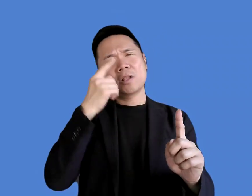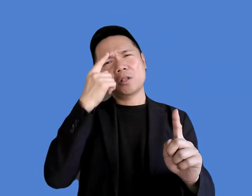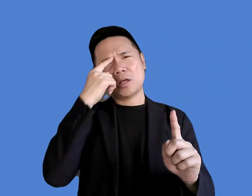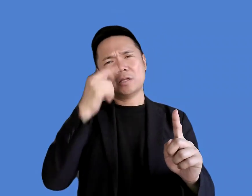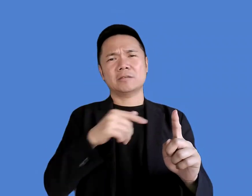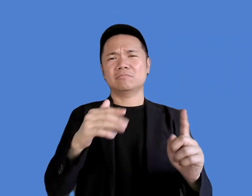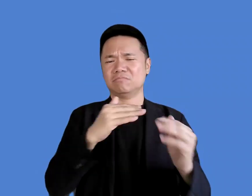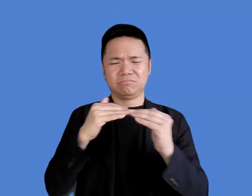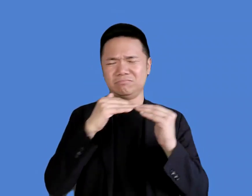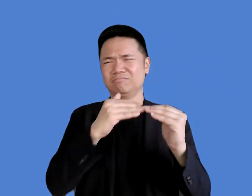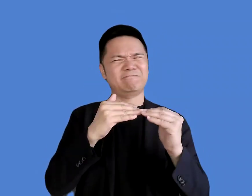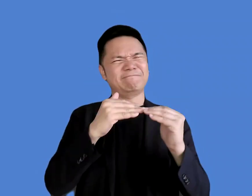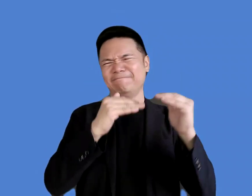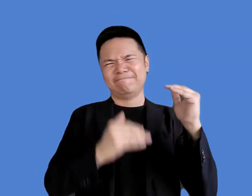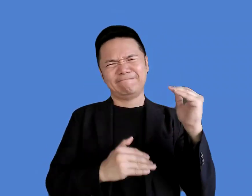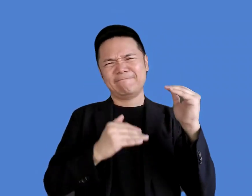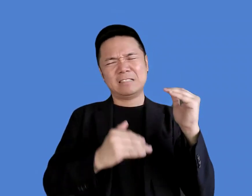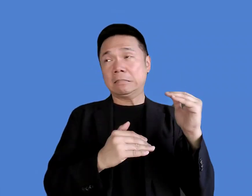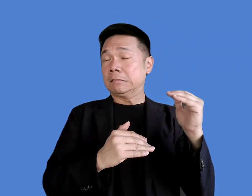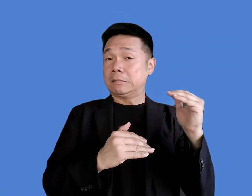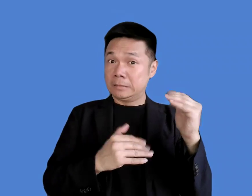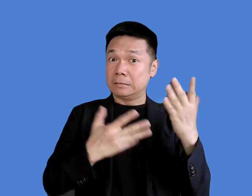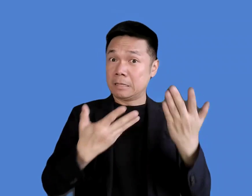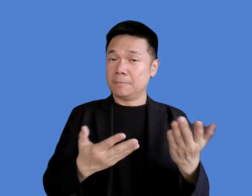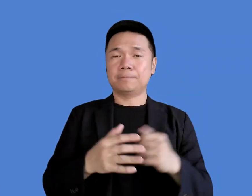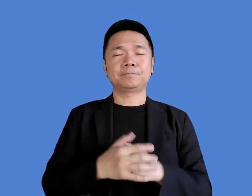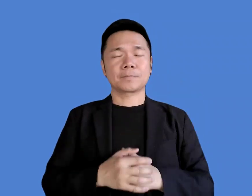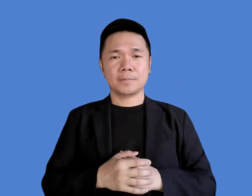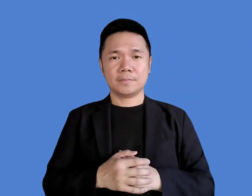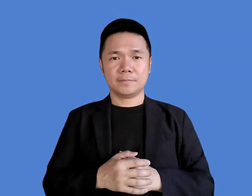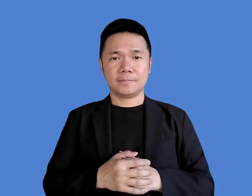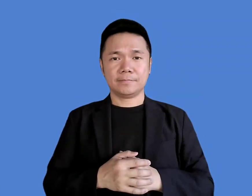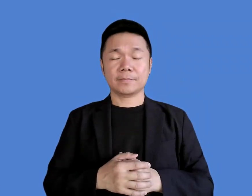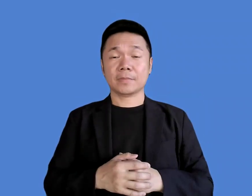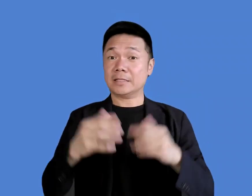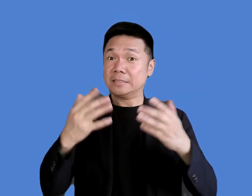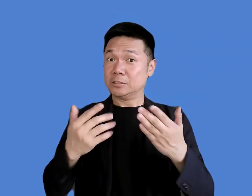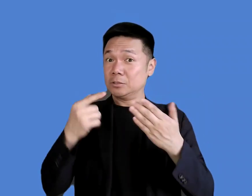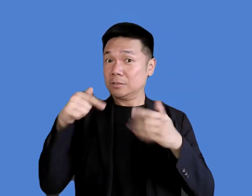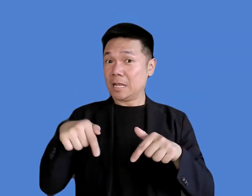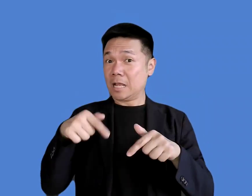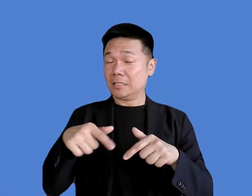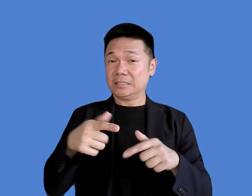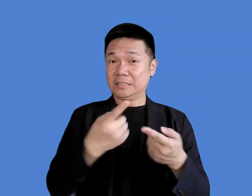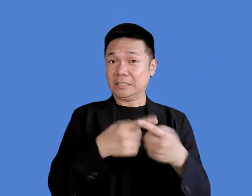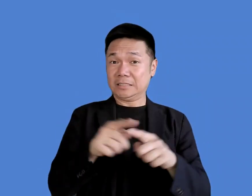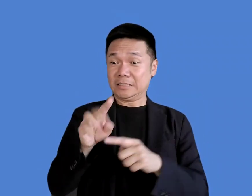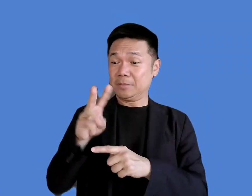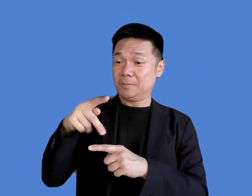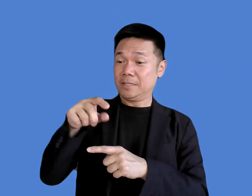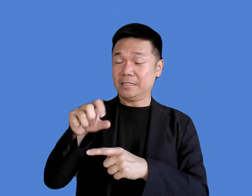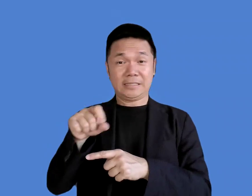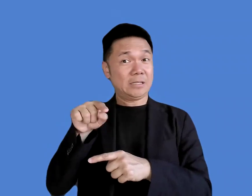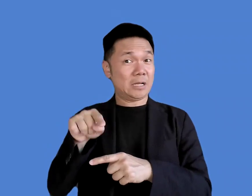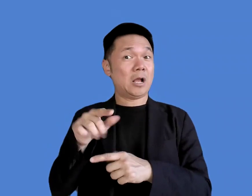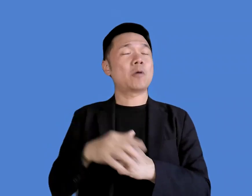in many places harder than ever. So that's why investing in initiatives like the Gender Action Lab